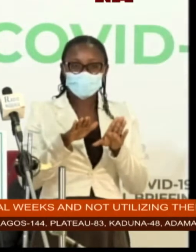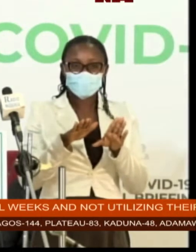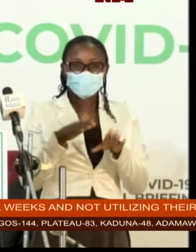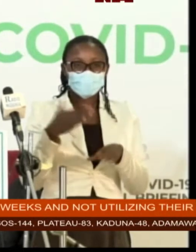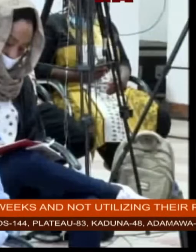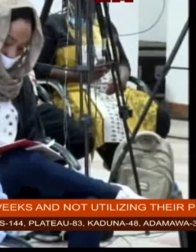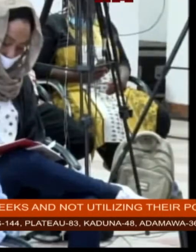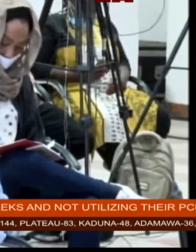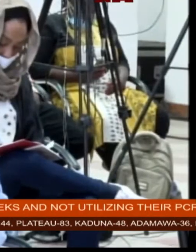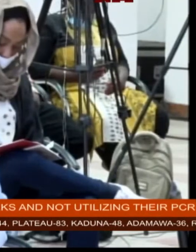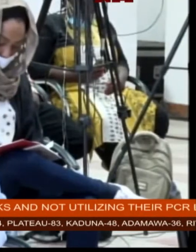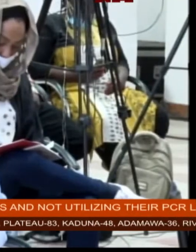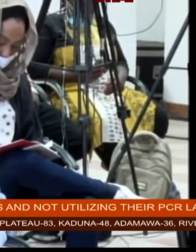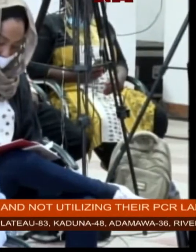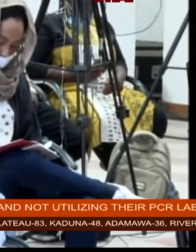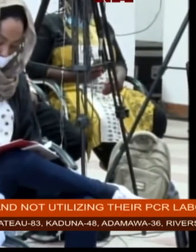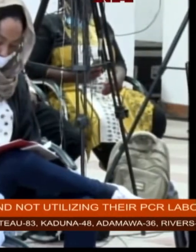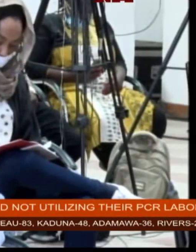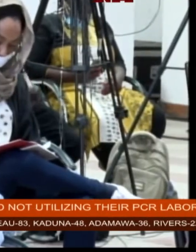there are two